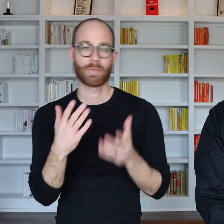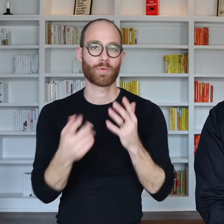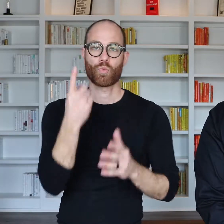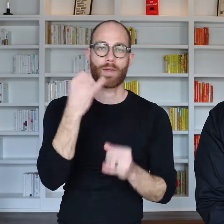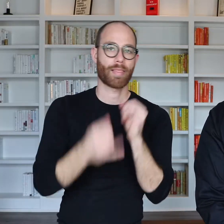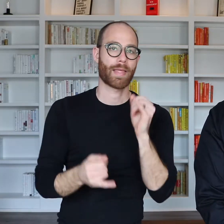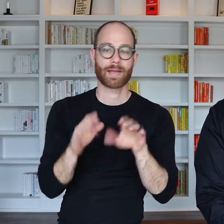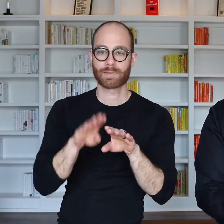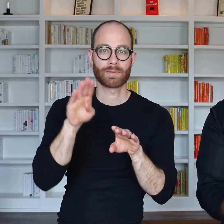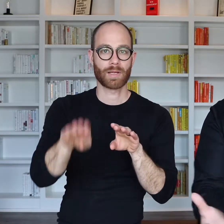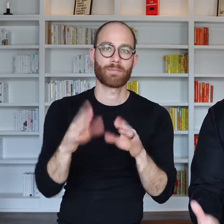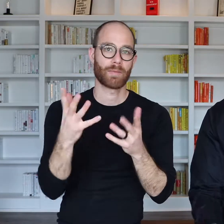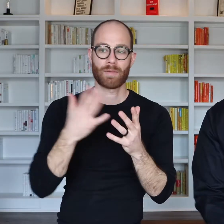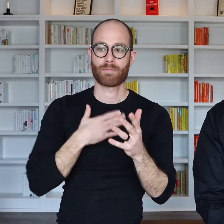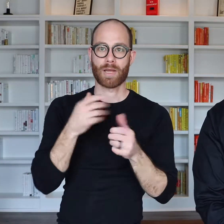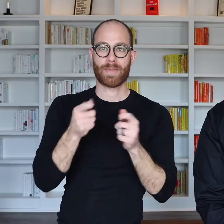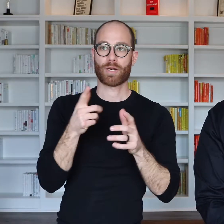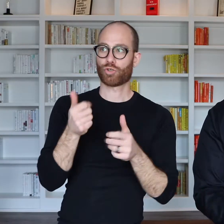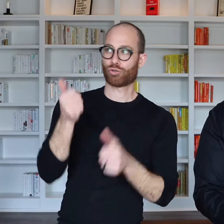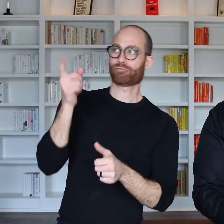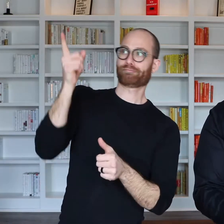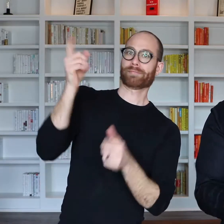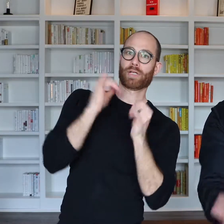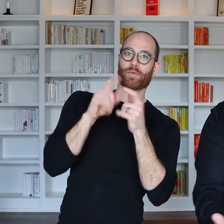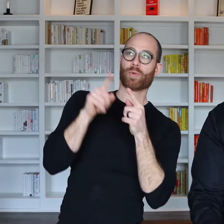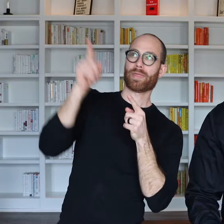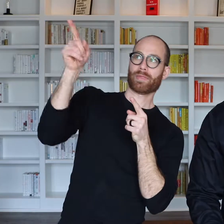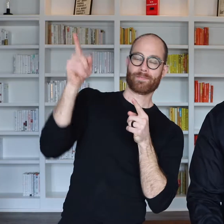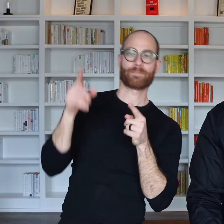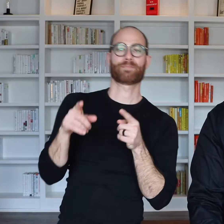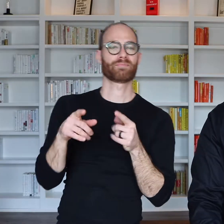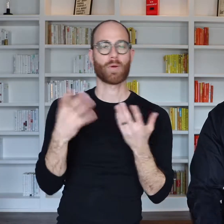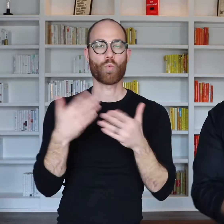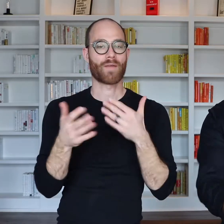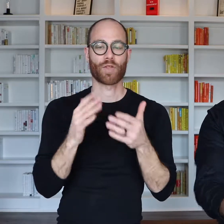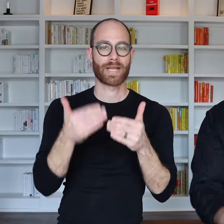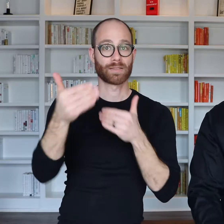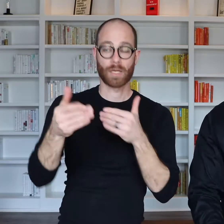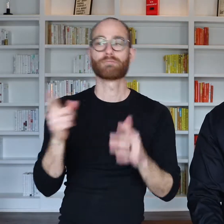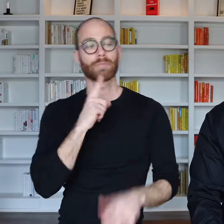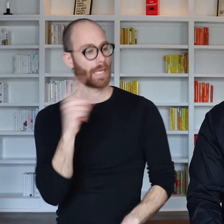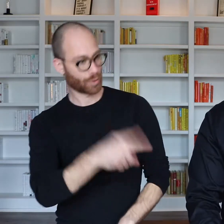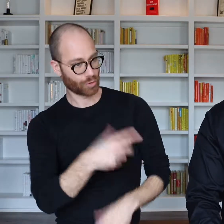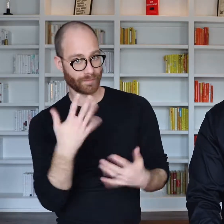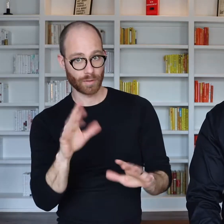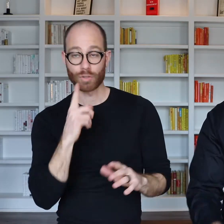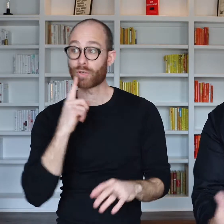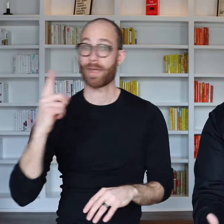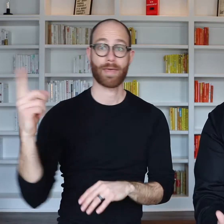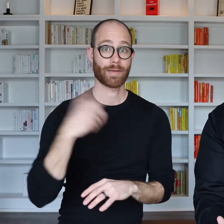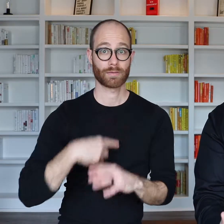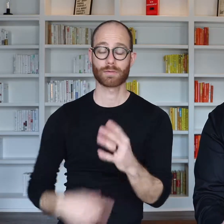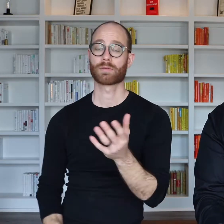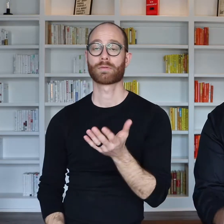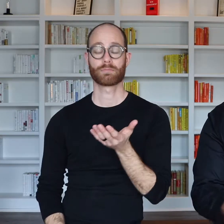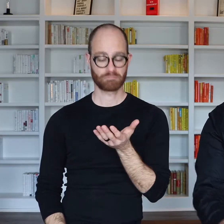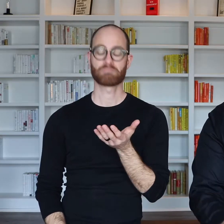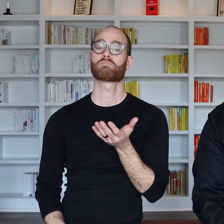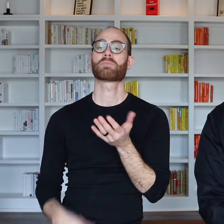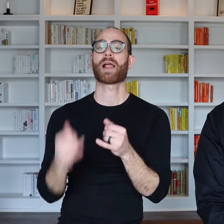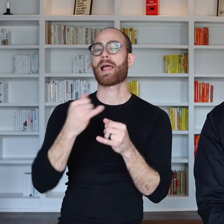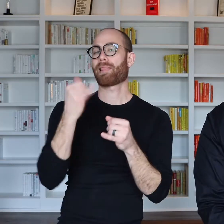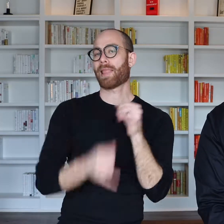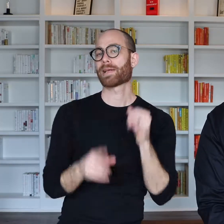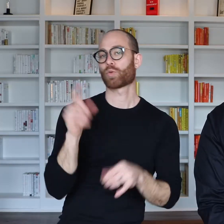with my manager. Whatever that next step is, that will be their answer. And then once they give you that, what you should do is ask your